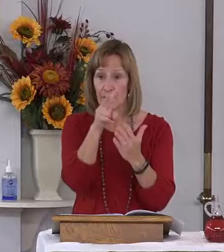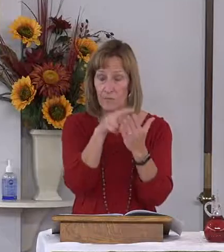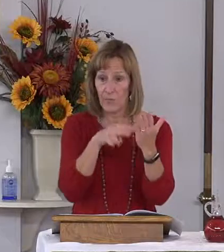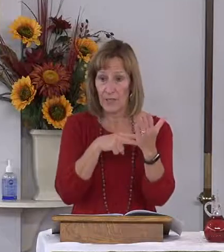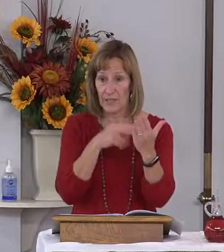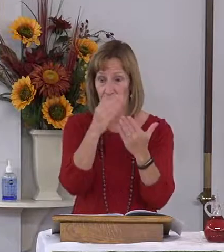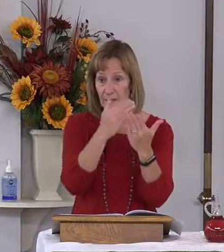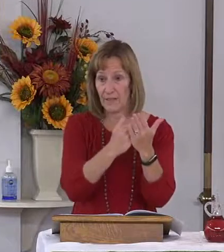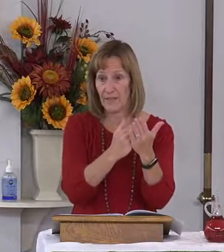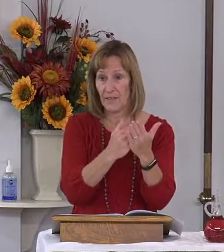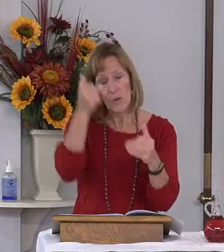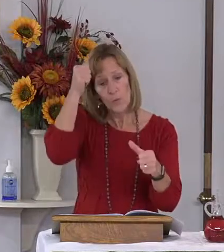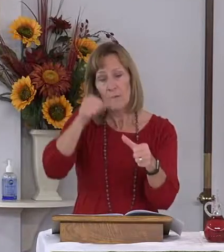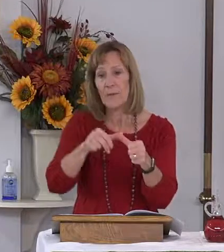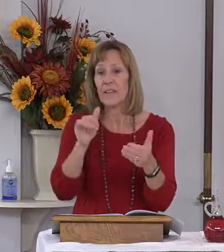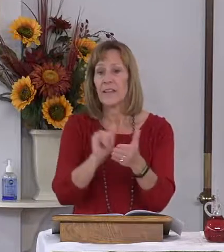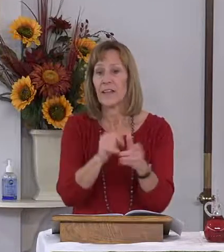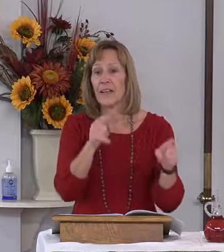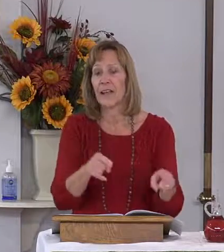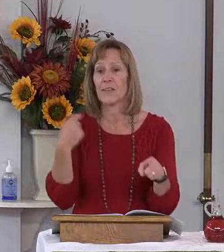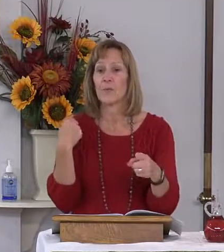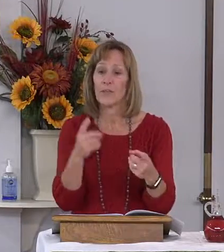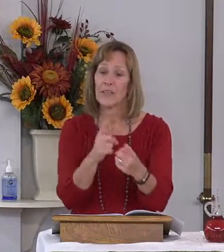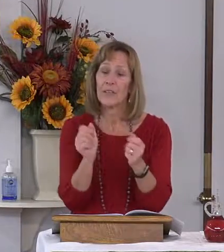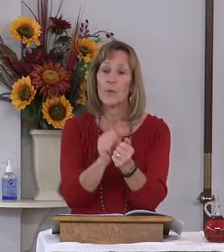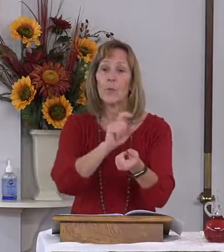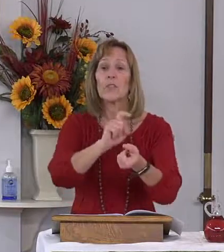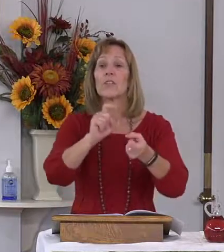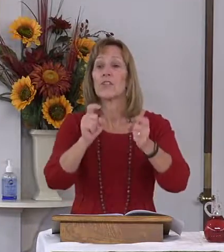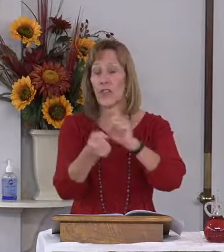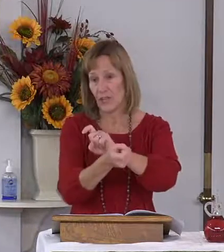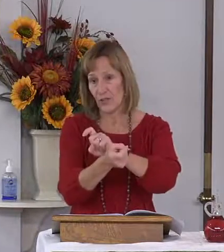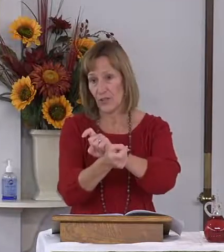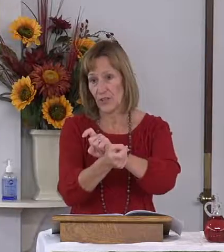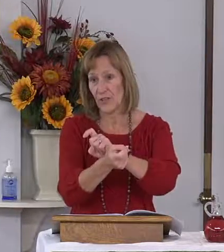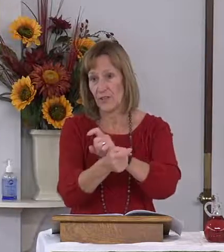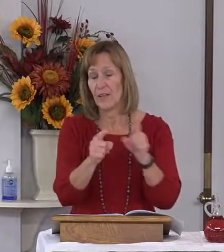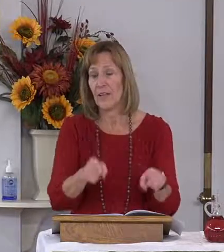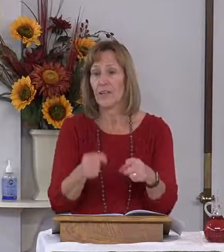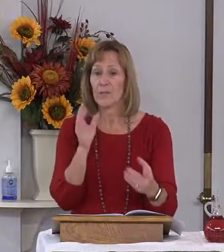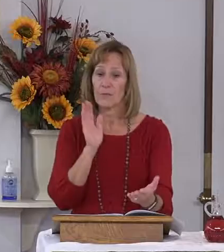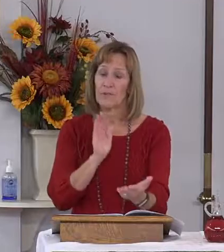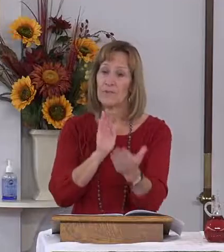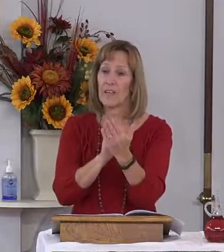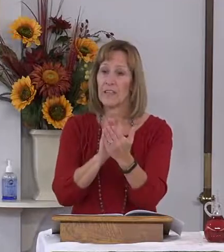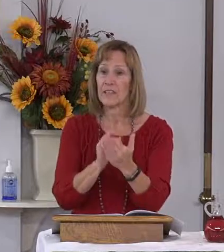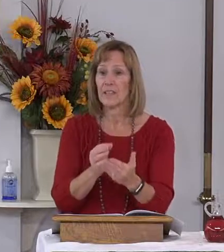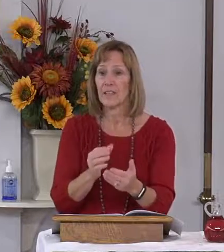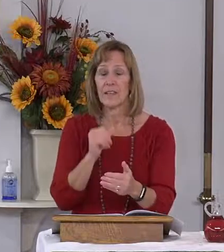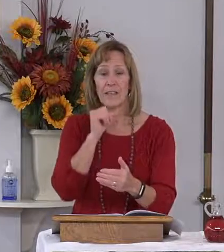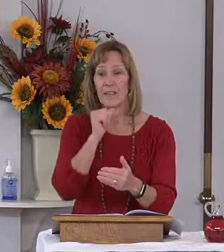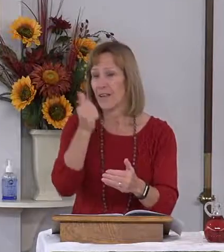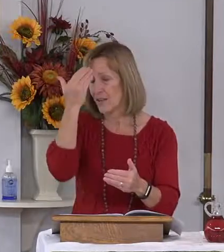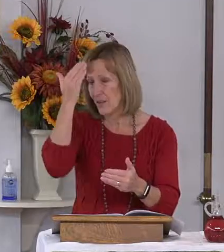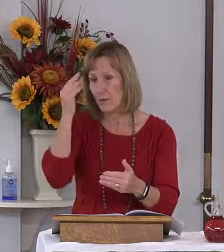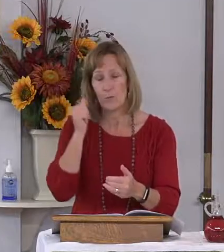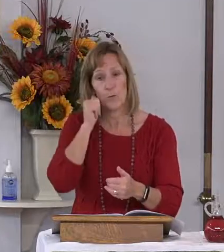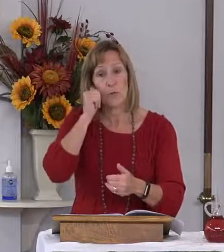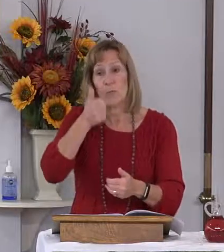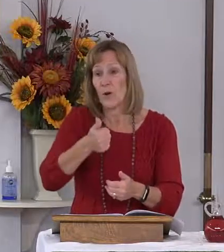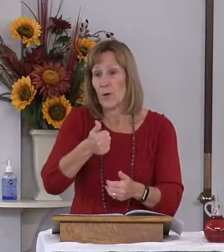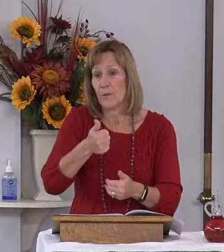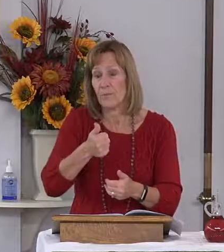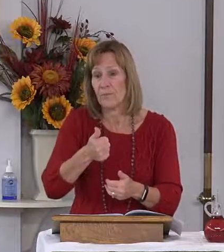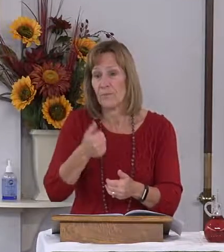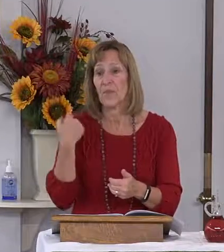readings, we're reminded that as we deal with change and as we face an unknown tomorrow,